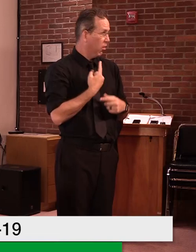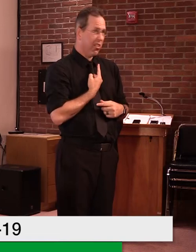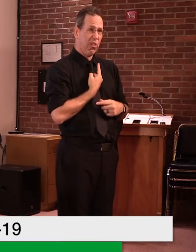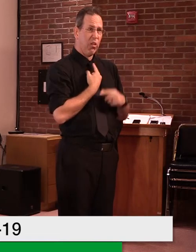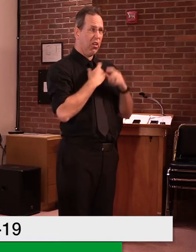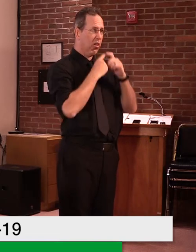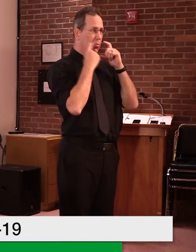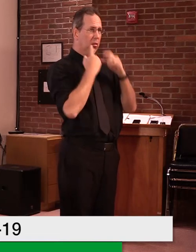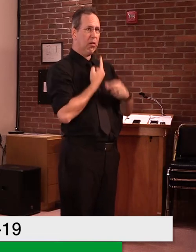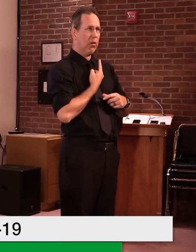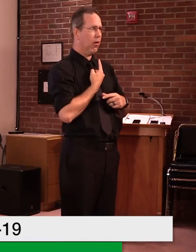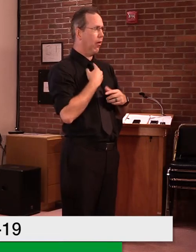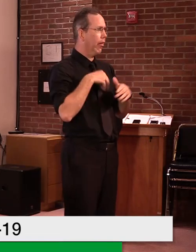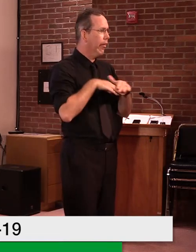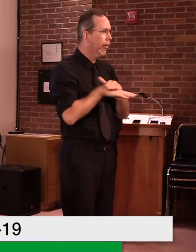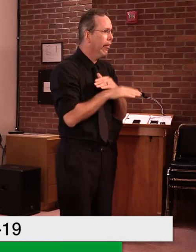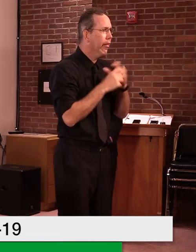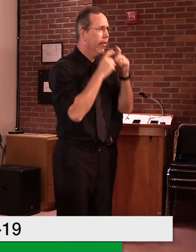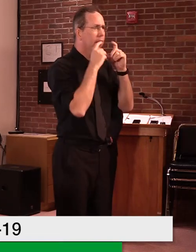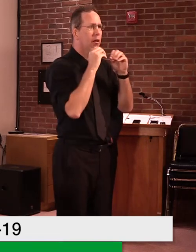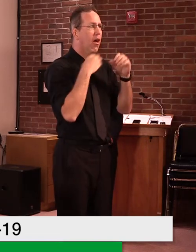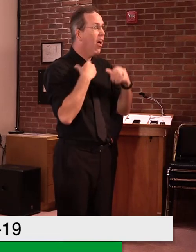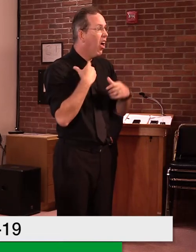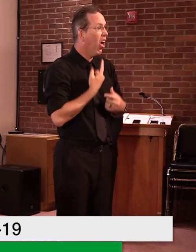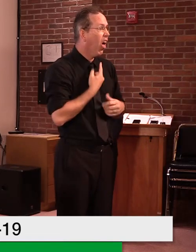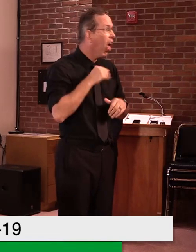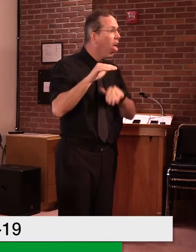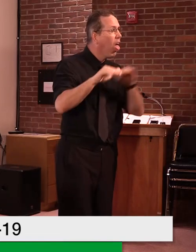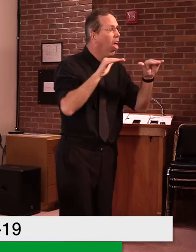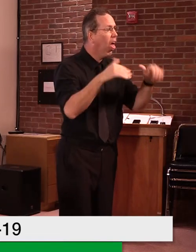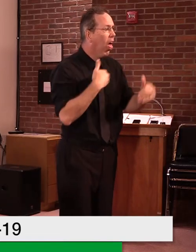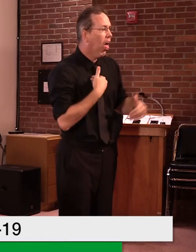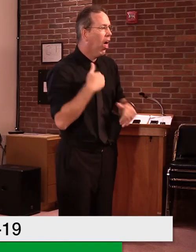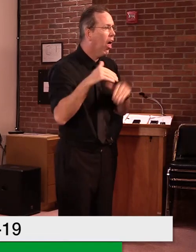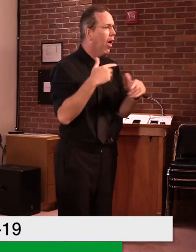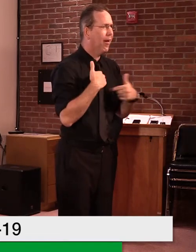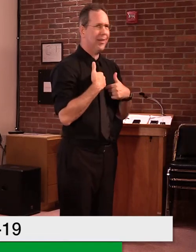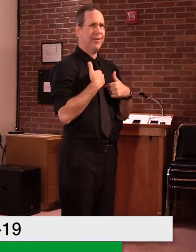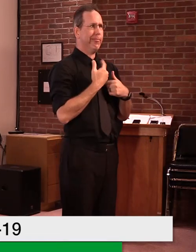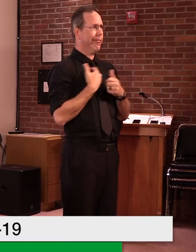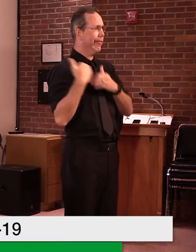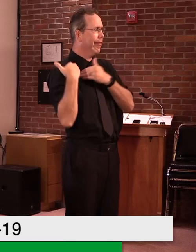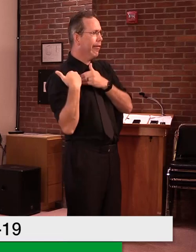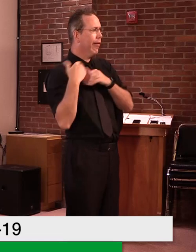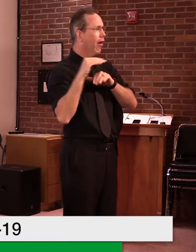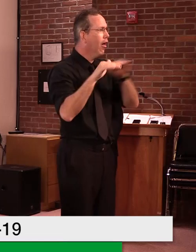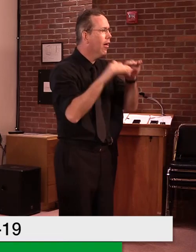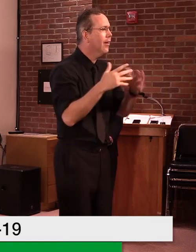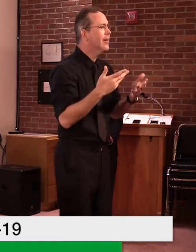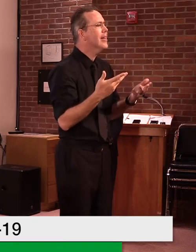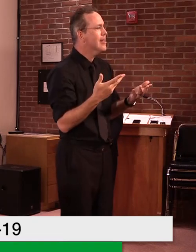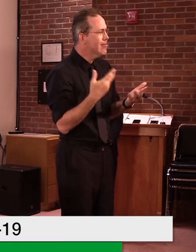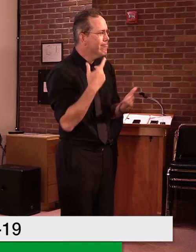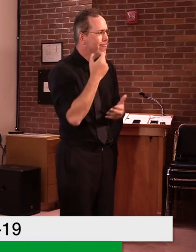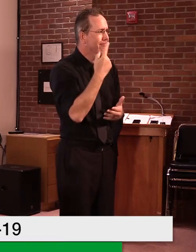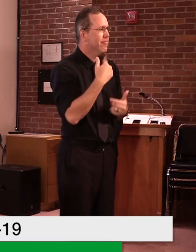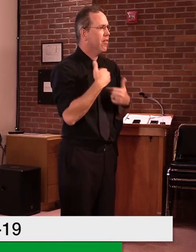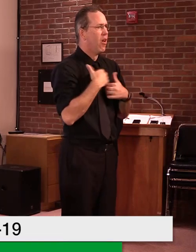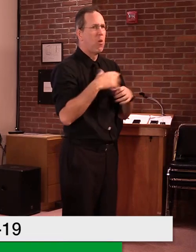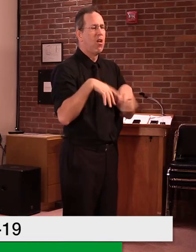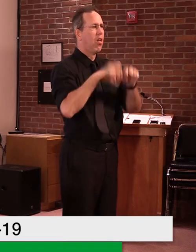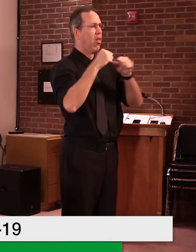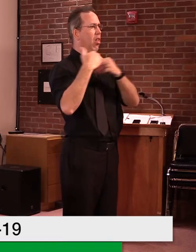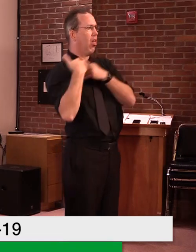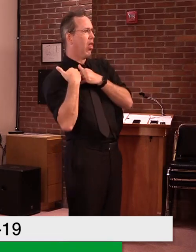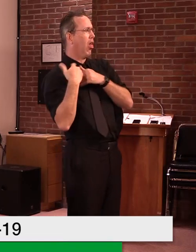a store maybe, and being the only one with a mask has given them pause. They don't want to be the first. So